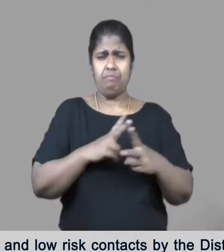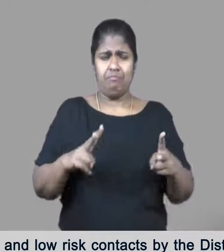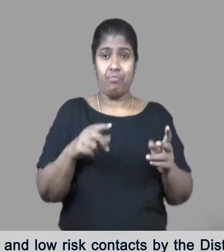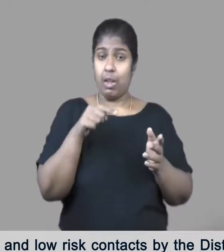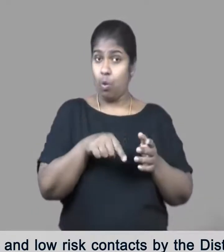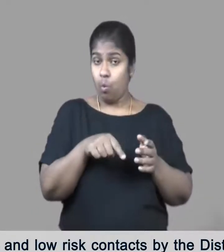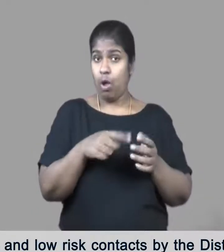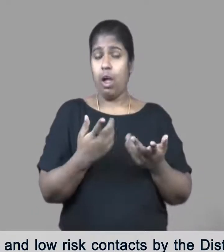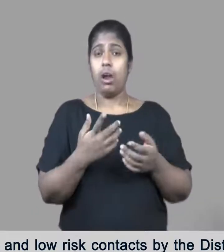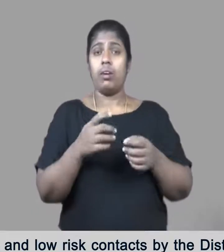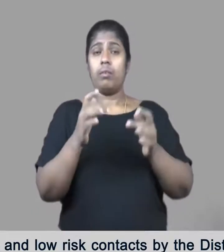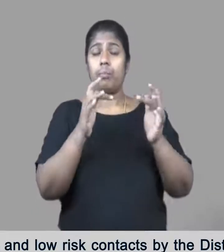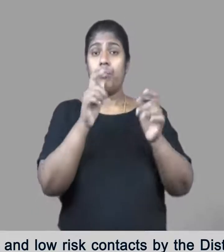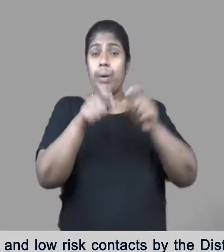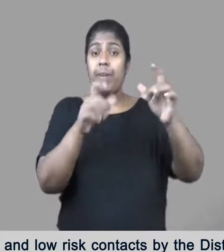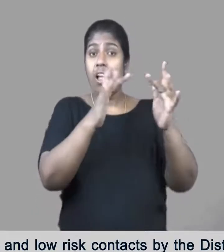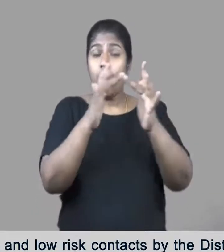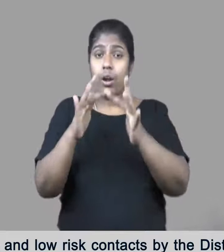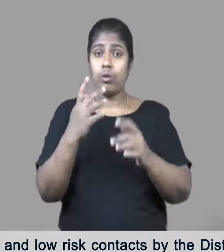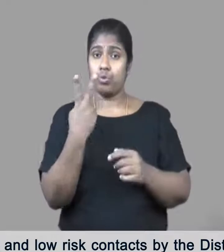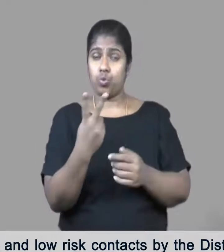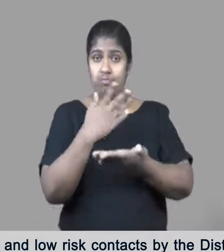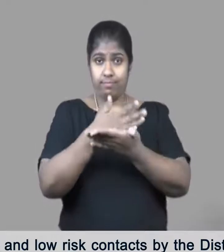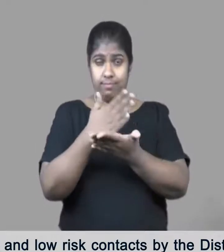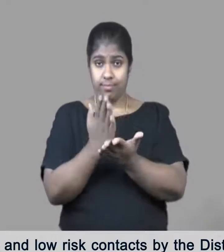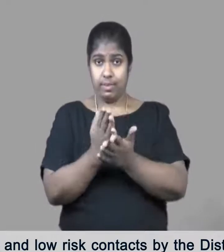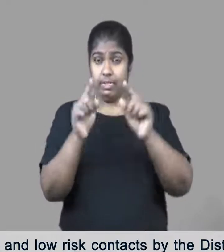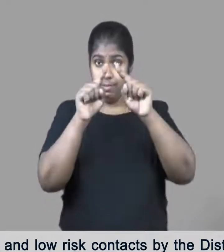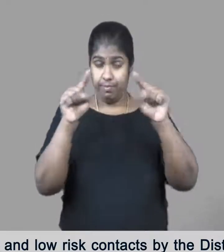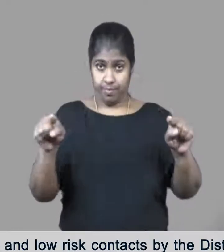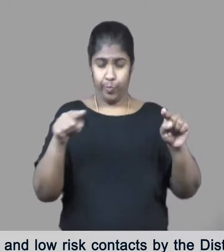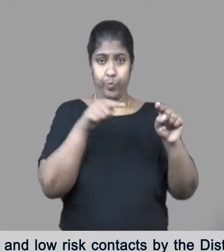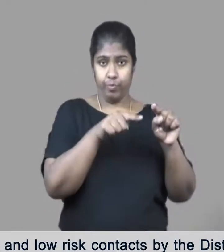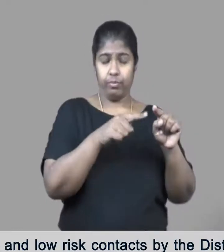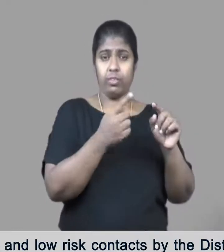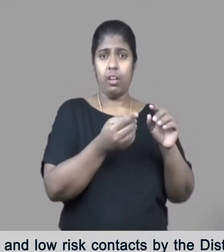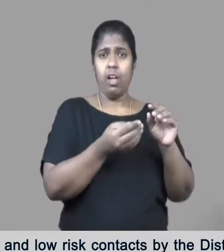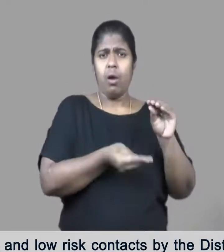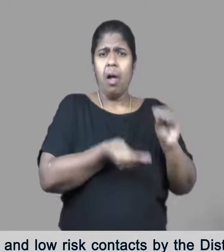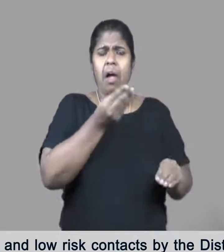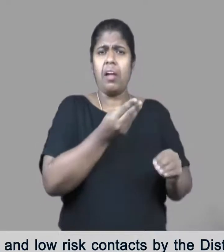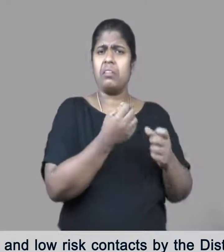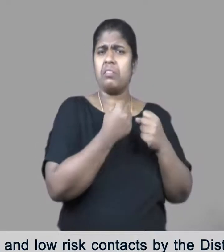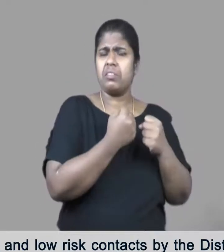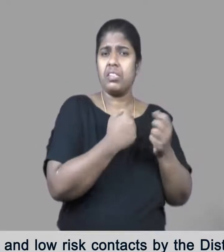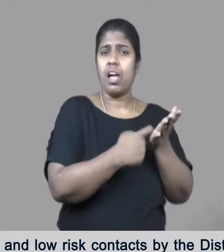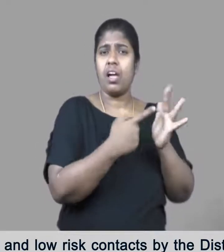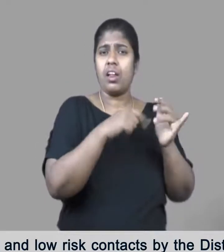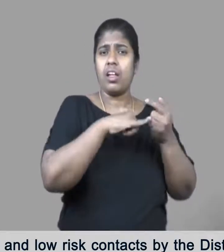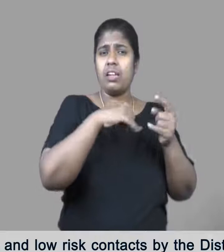risk contacts by the district rapid response